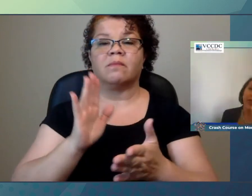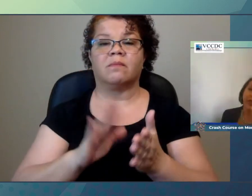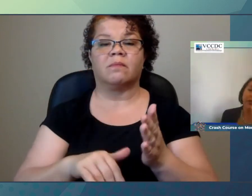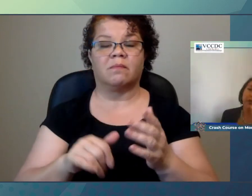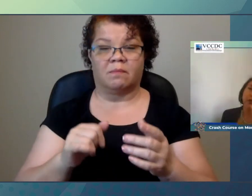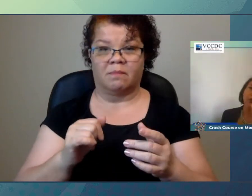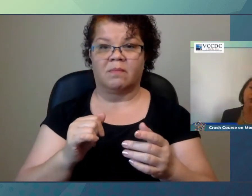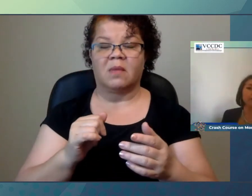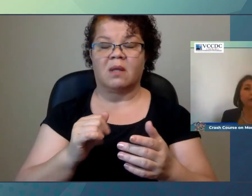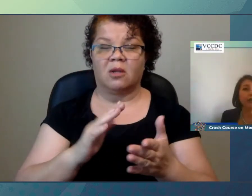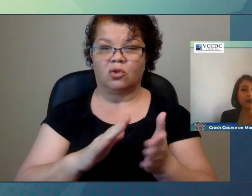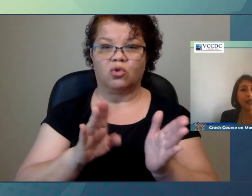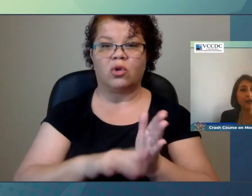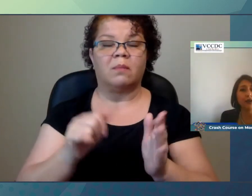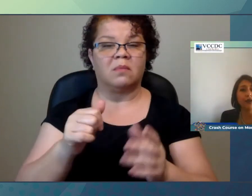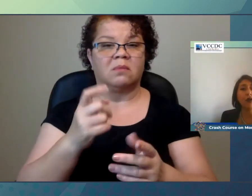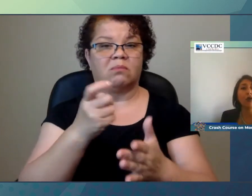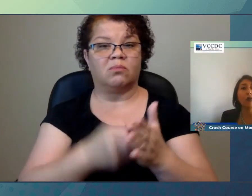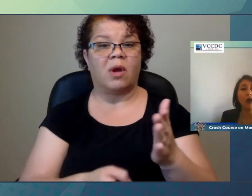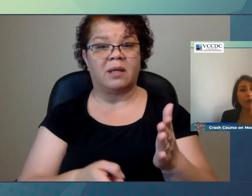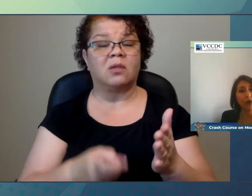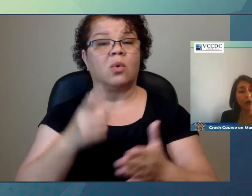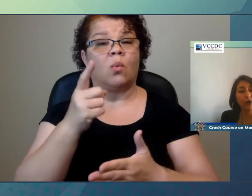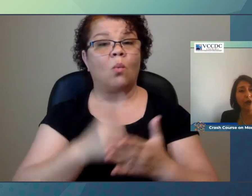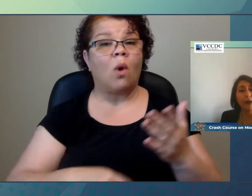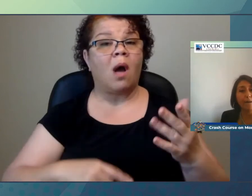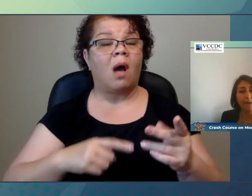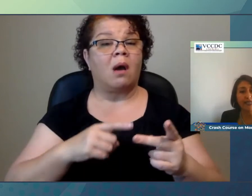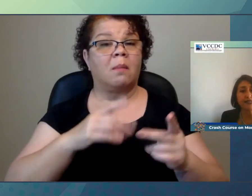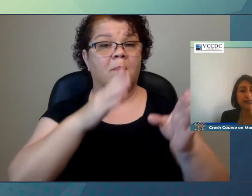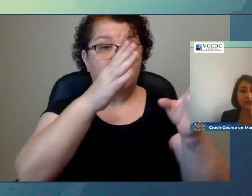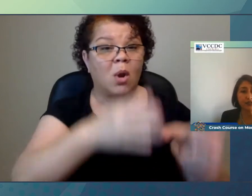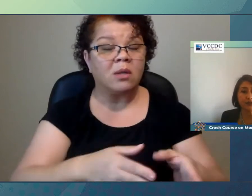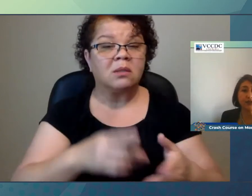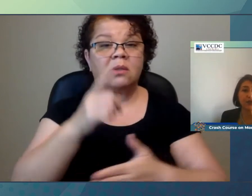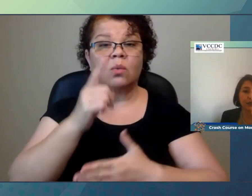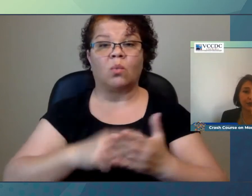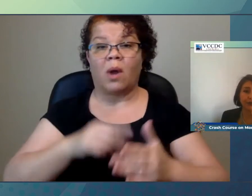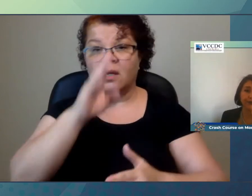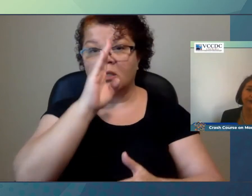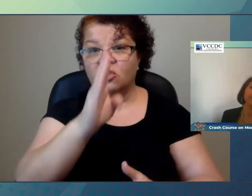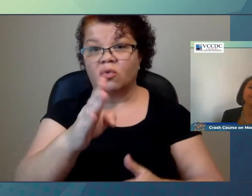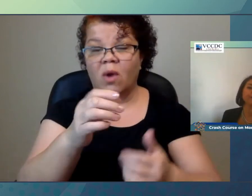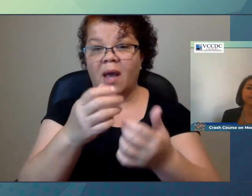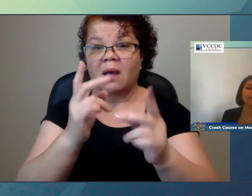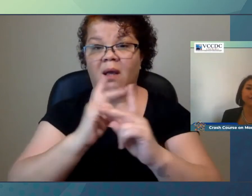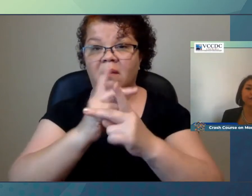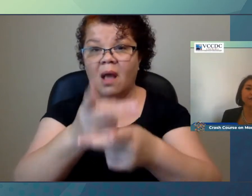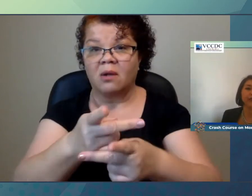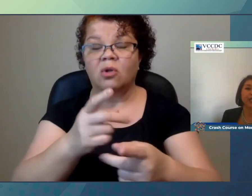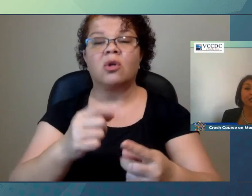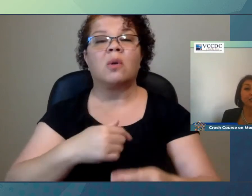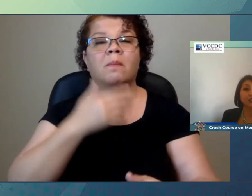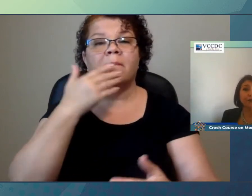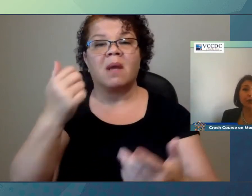and you know what person, what bank, what direct lender, or what broker best suits